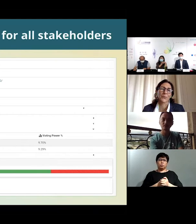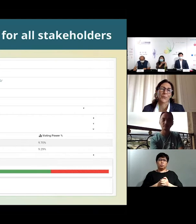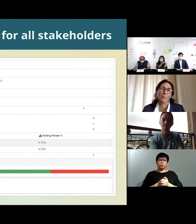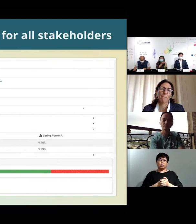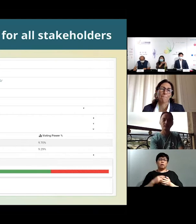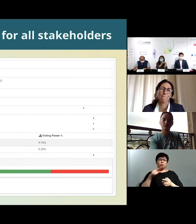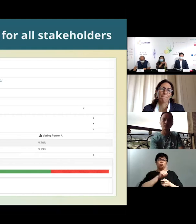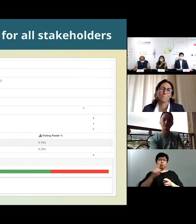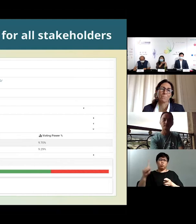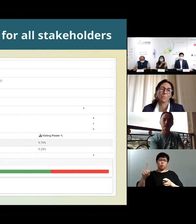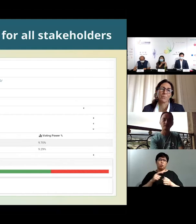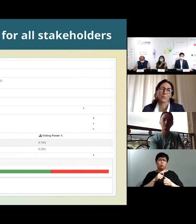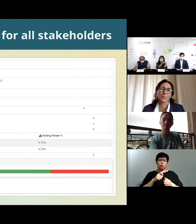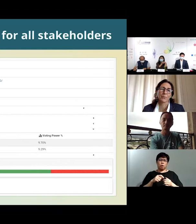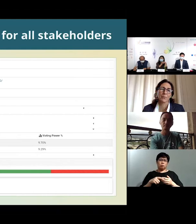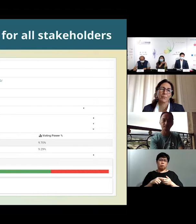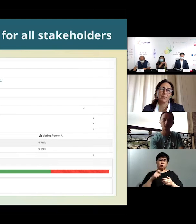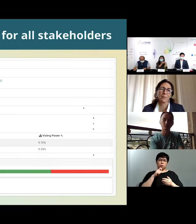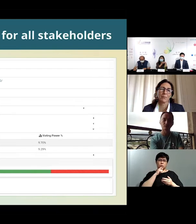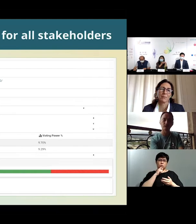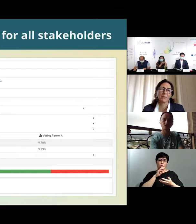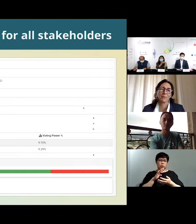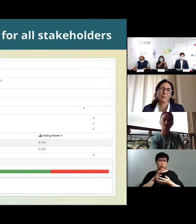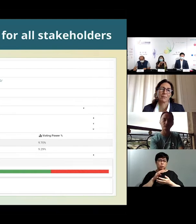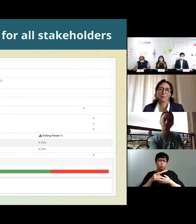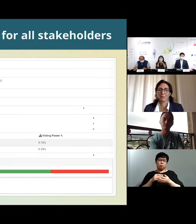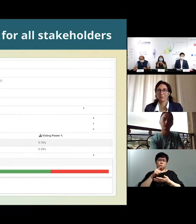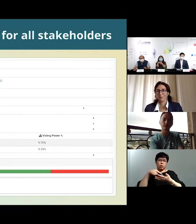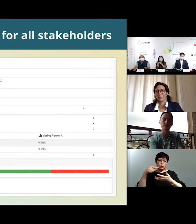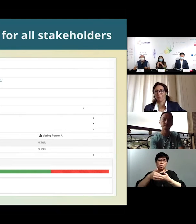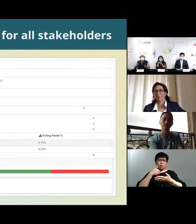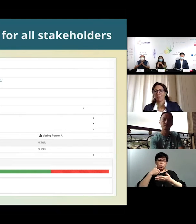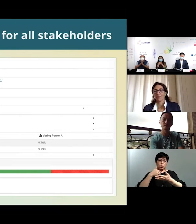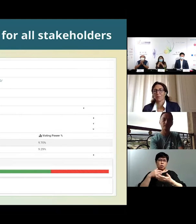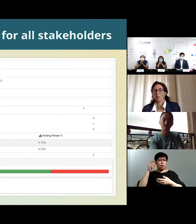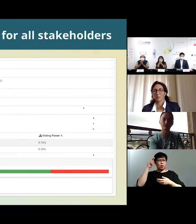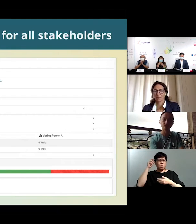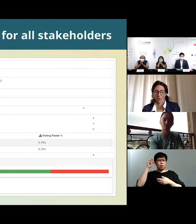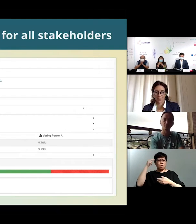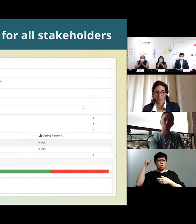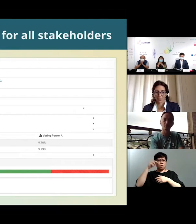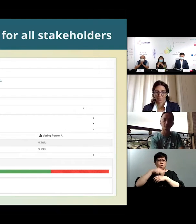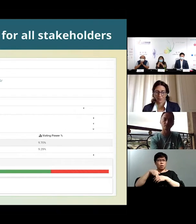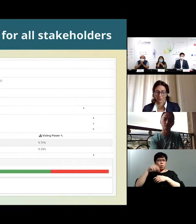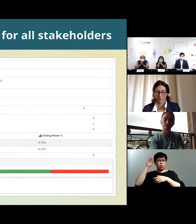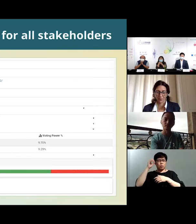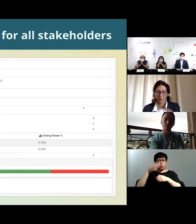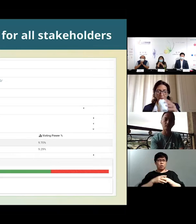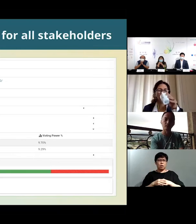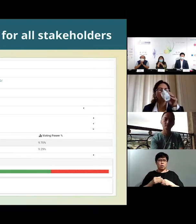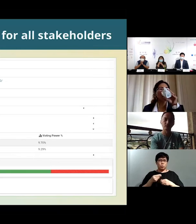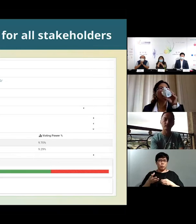passed, every proposal has to be voted by validators, which are the